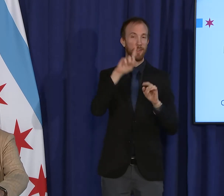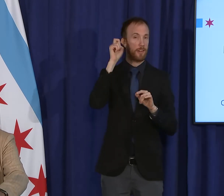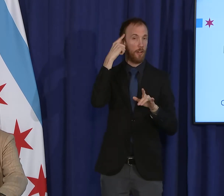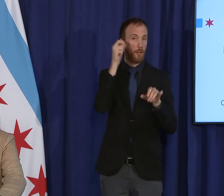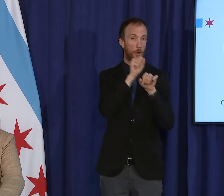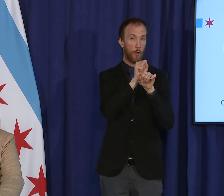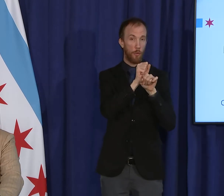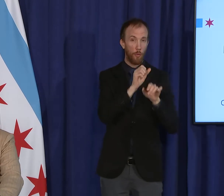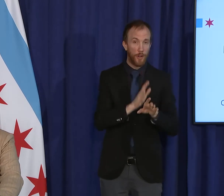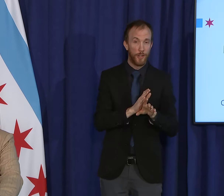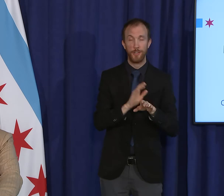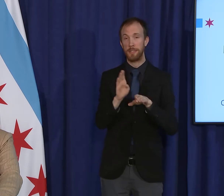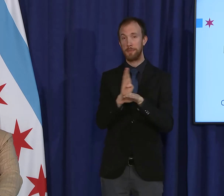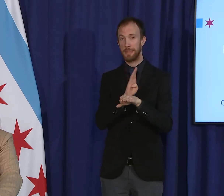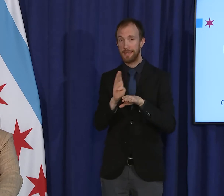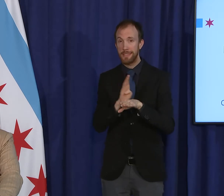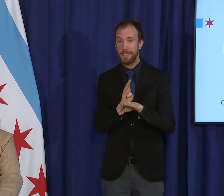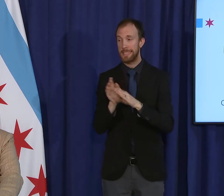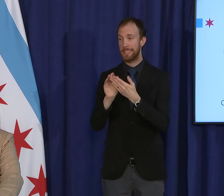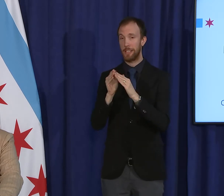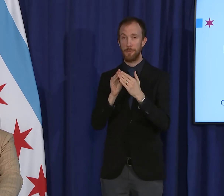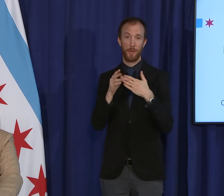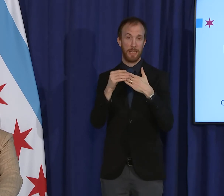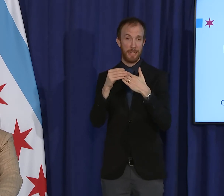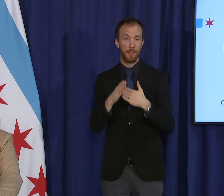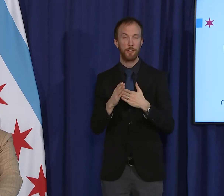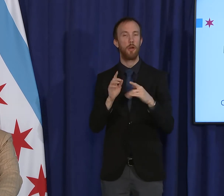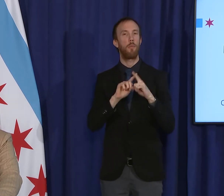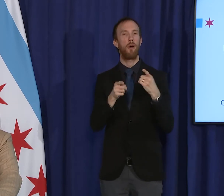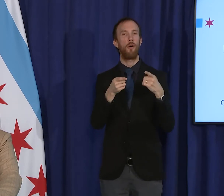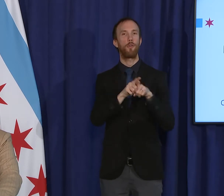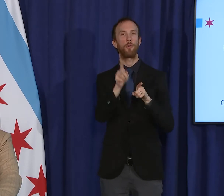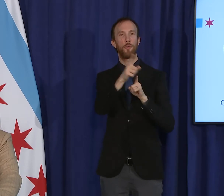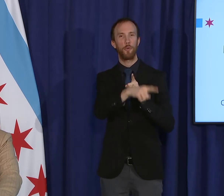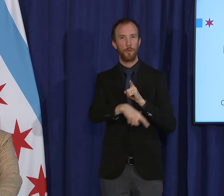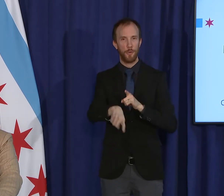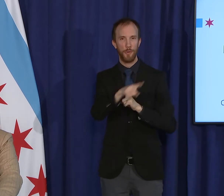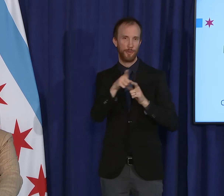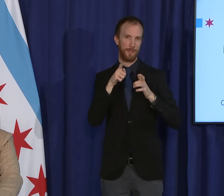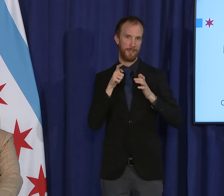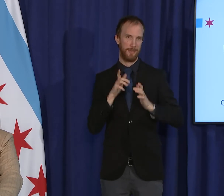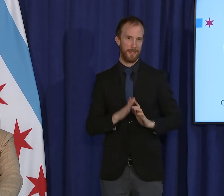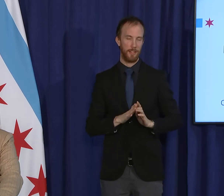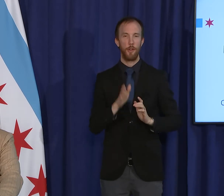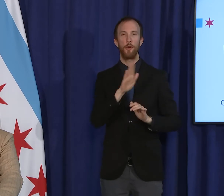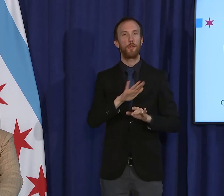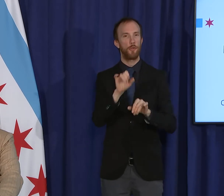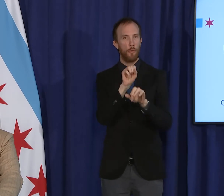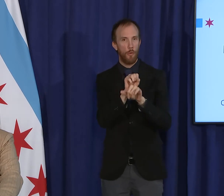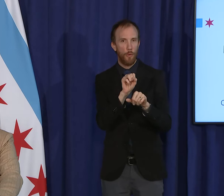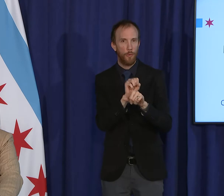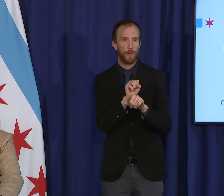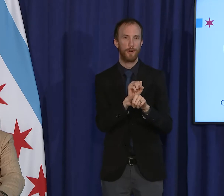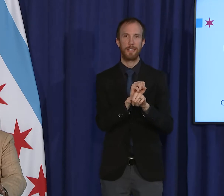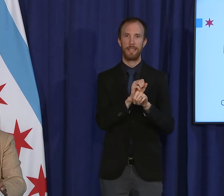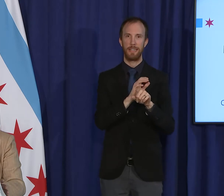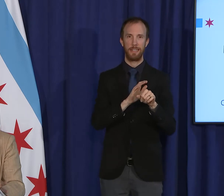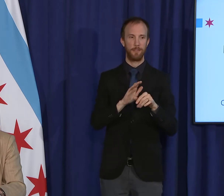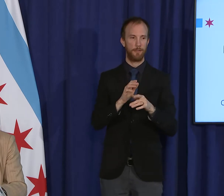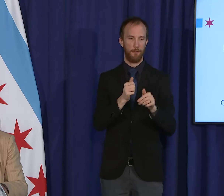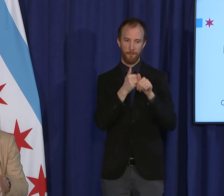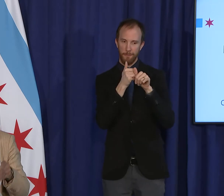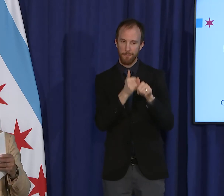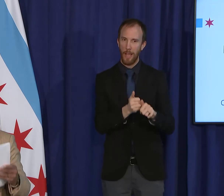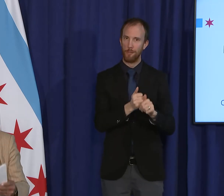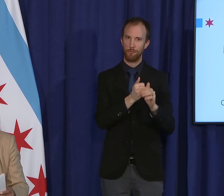businesses, community leaders, and of course you, everyday residents. Thanks to your efforts, we are one step closer to